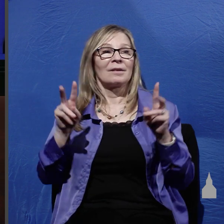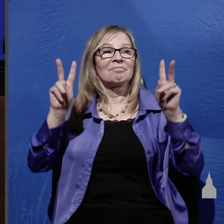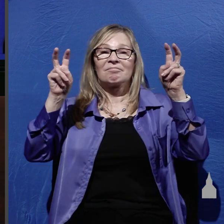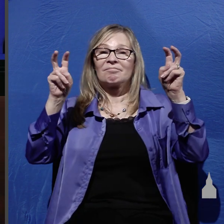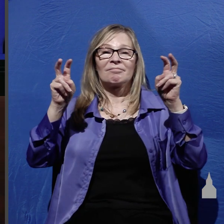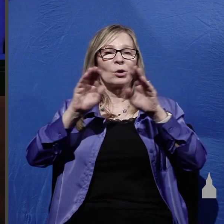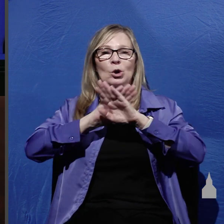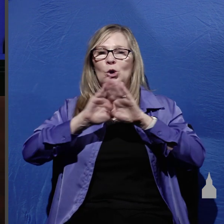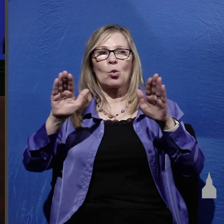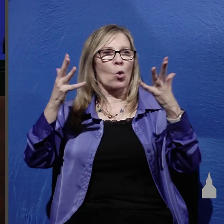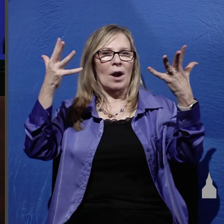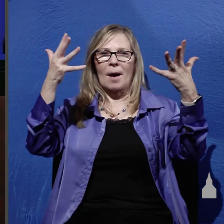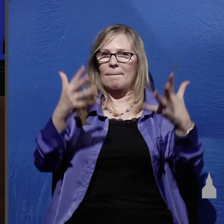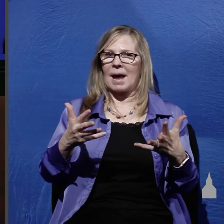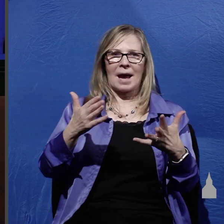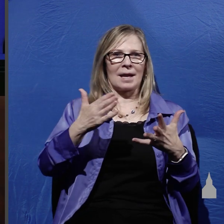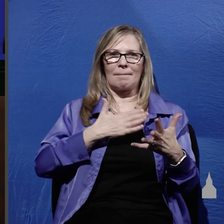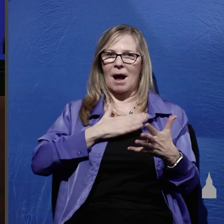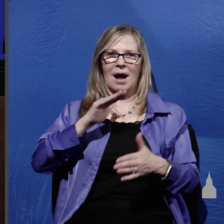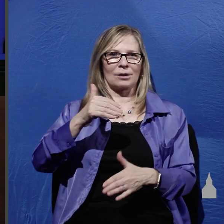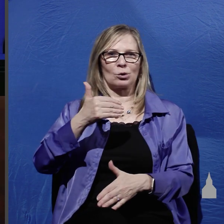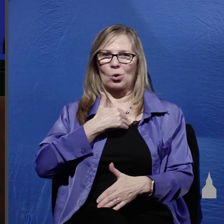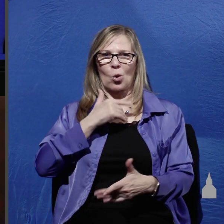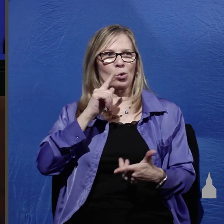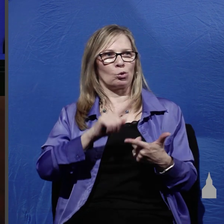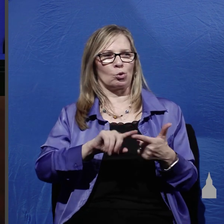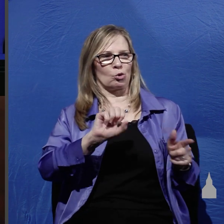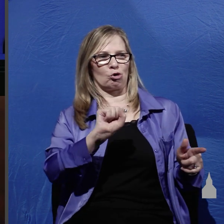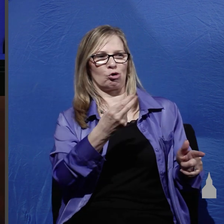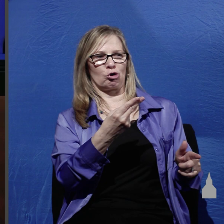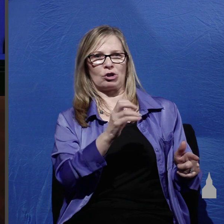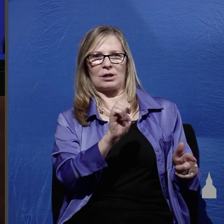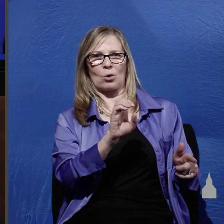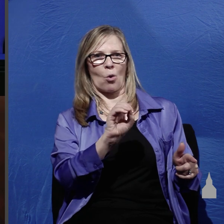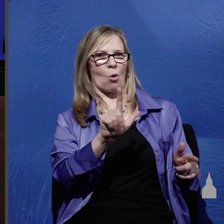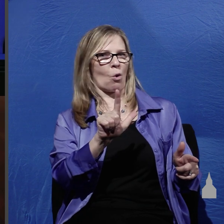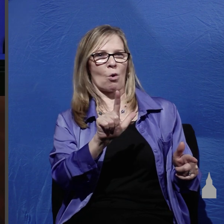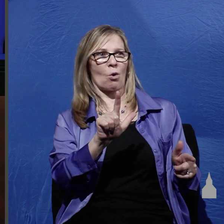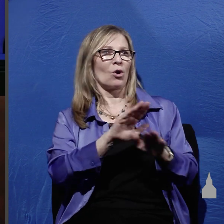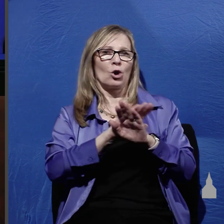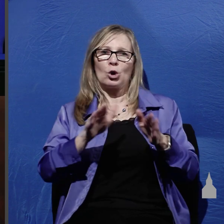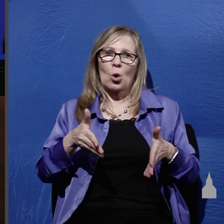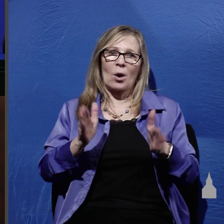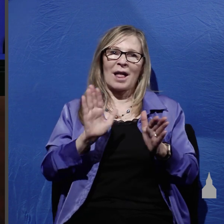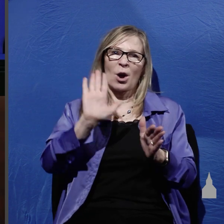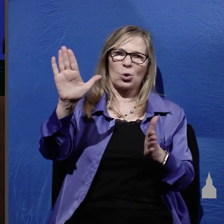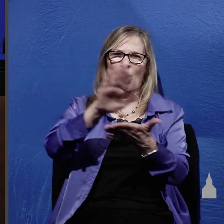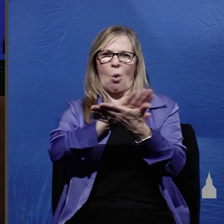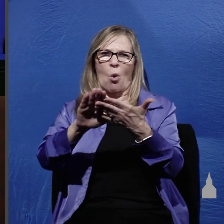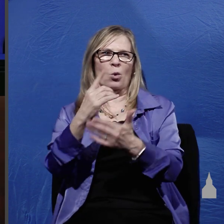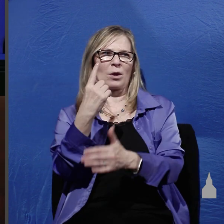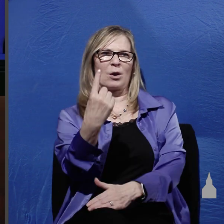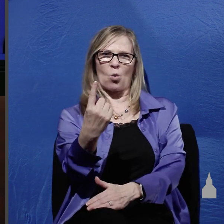abandon my soul to shield David said nor will you allow your holy one to undergo decay